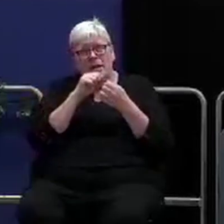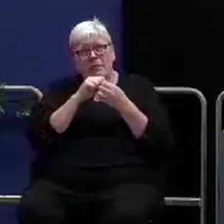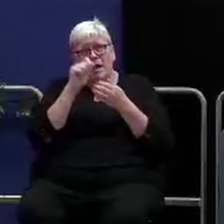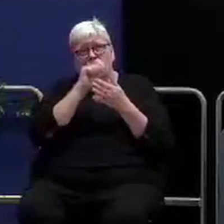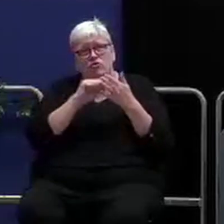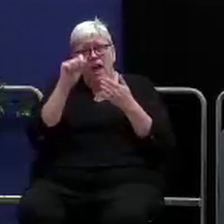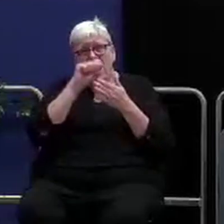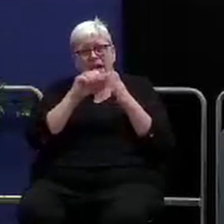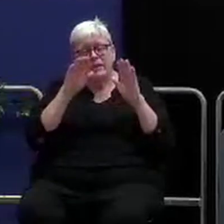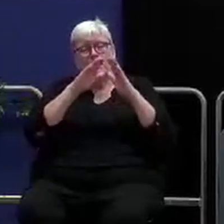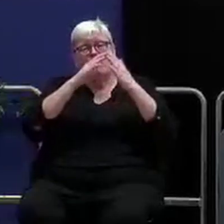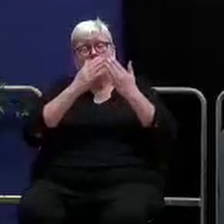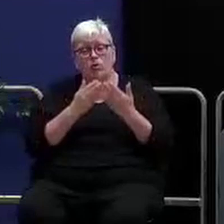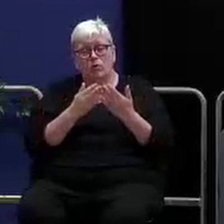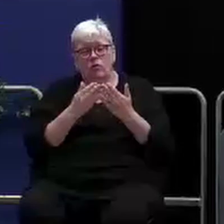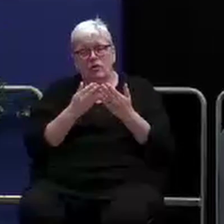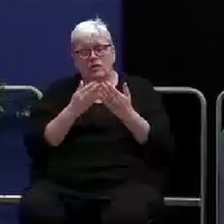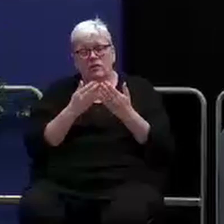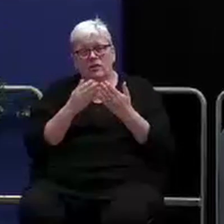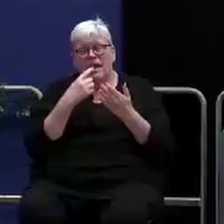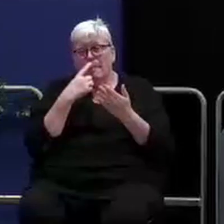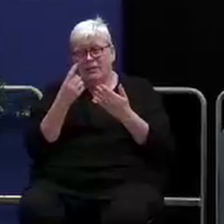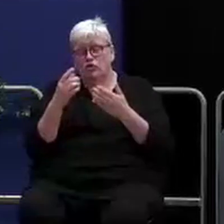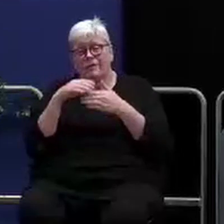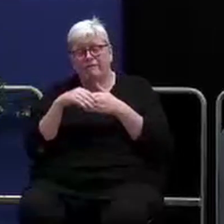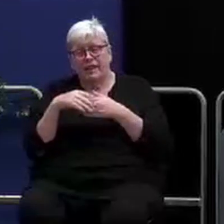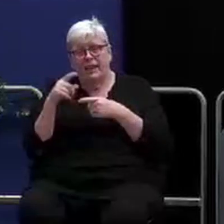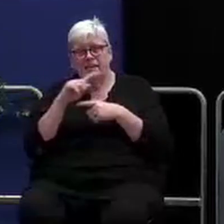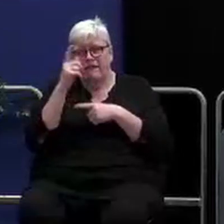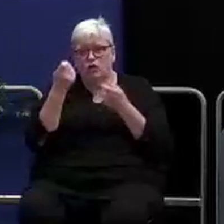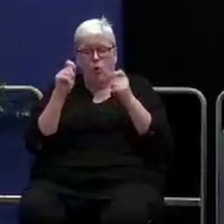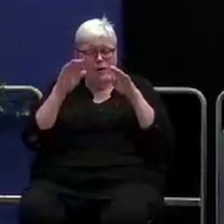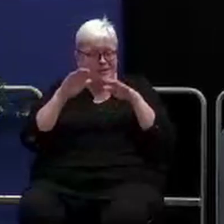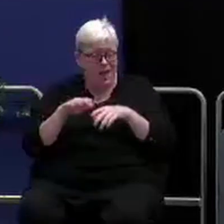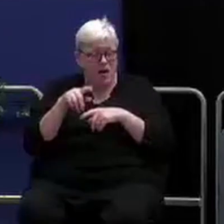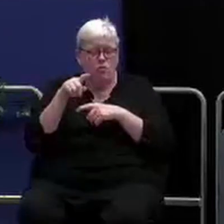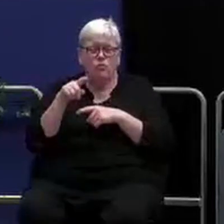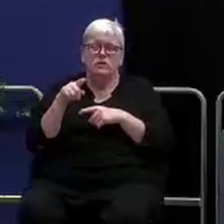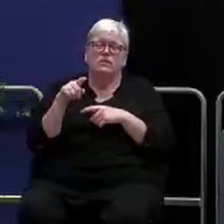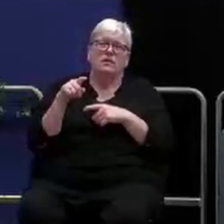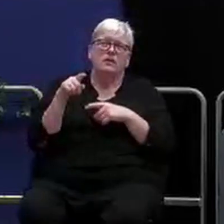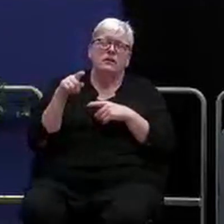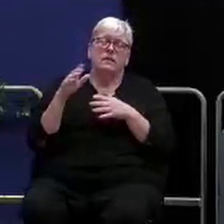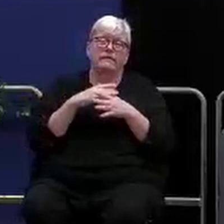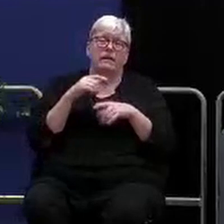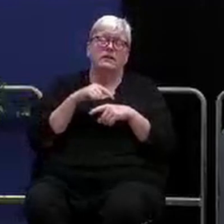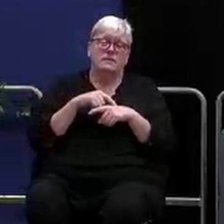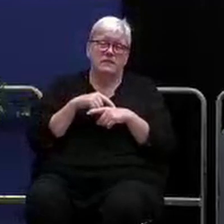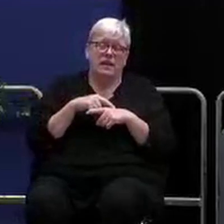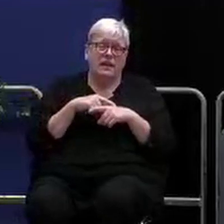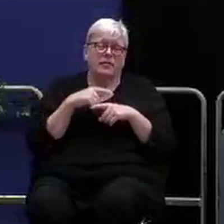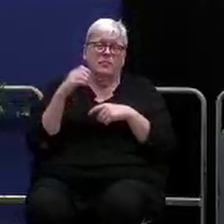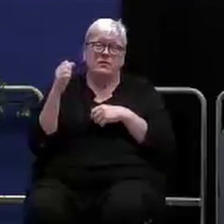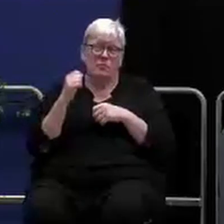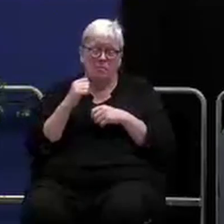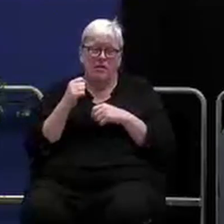the book, I went to the pub with a friend, and it was right after lockdown, and it was the first time in the pub in a while, and I